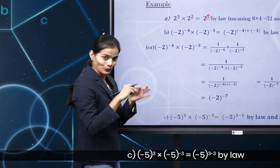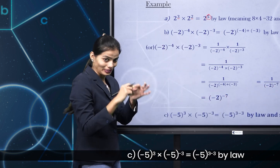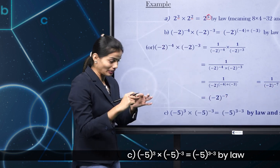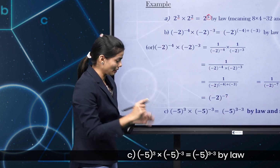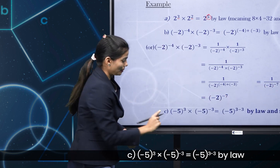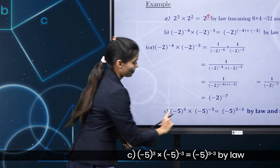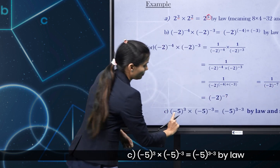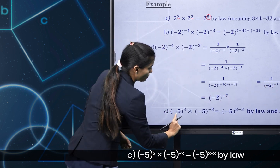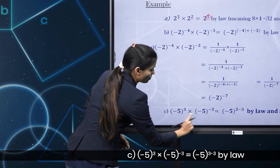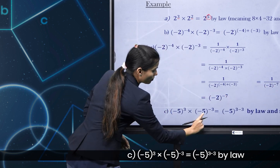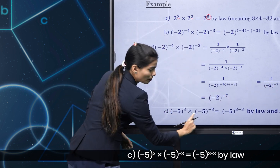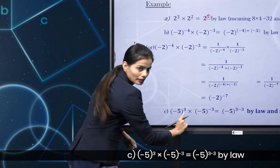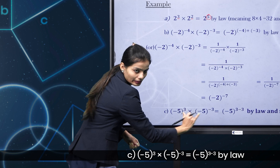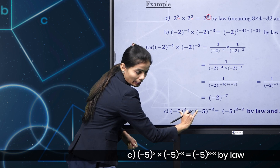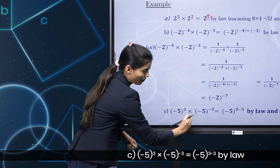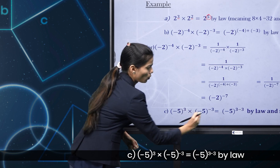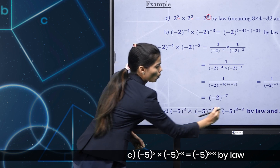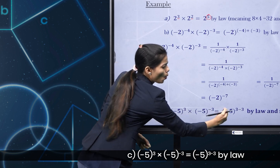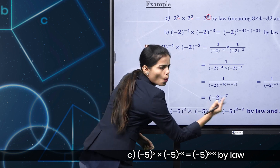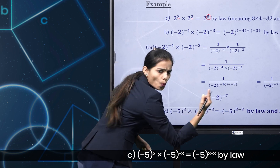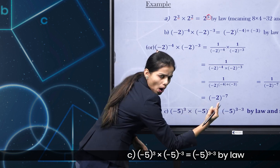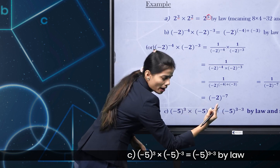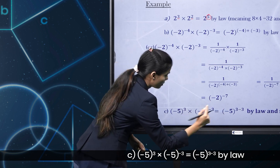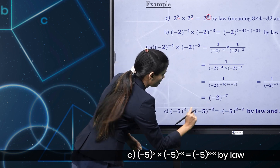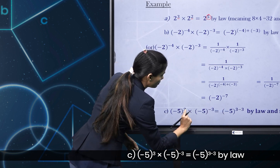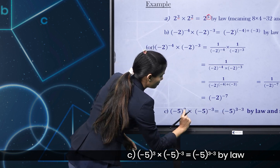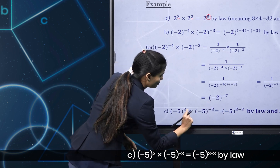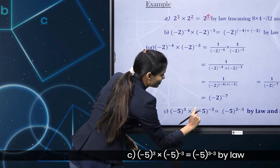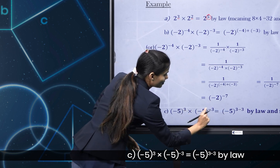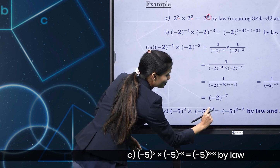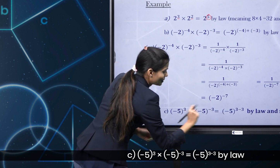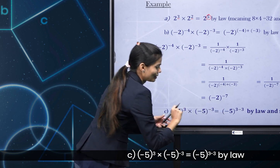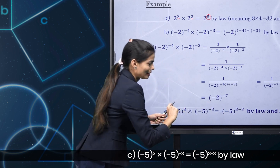Minus 5 to the power 3 into minus 5 to the power minus 3 is equal